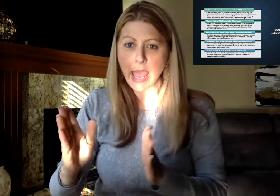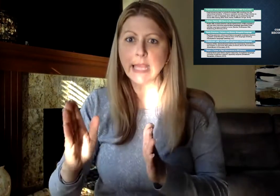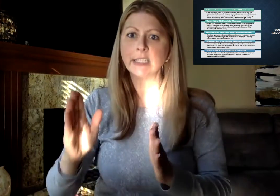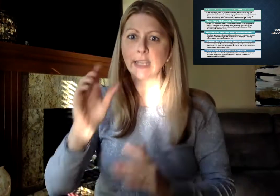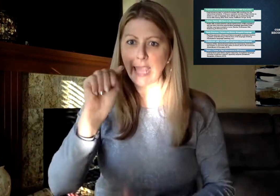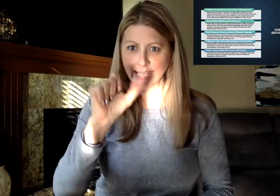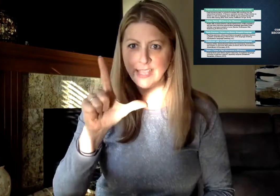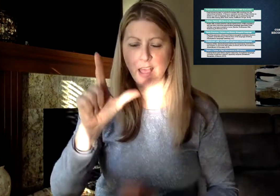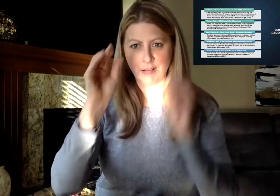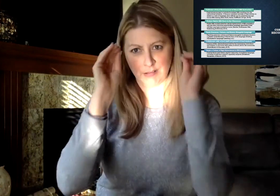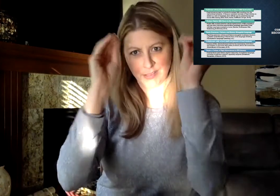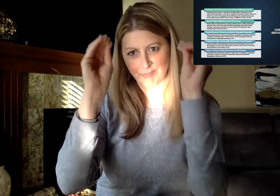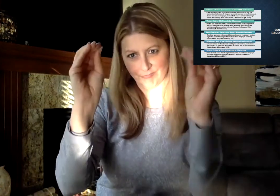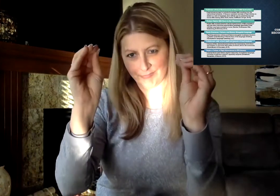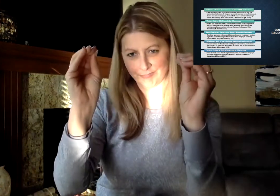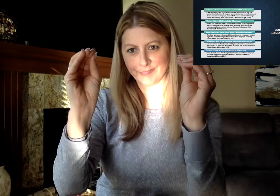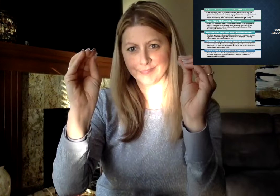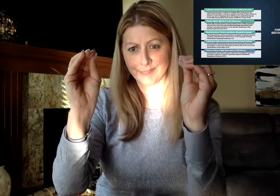intentional, planned out ASL instruction.